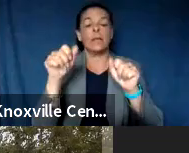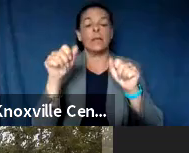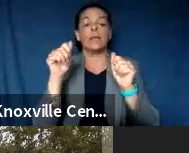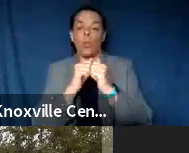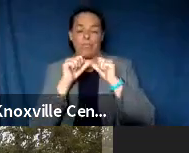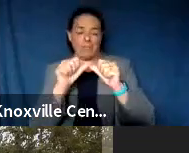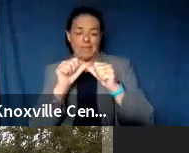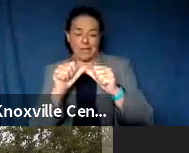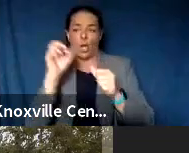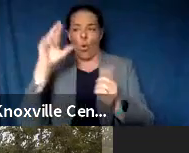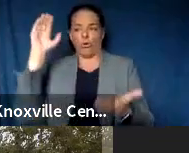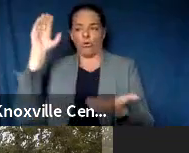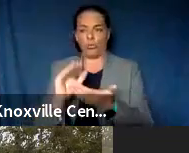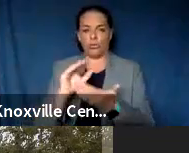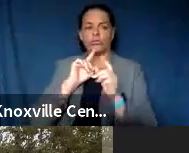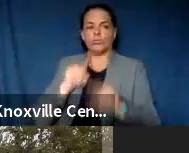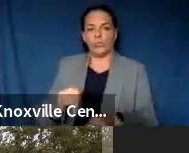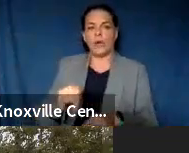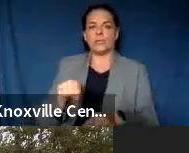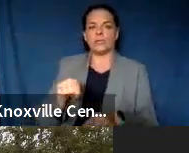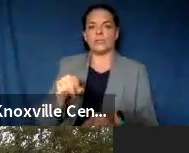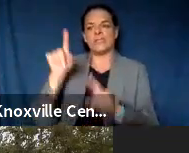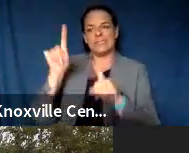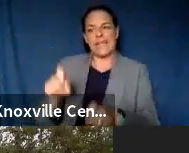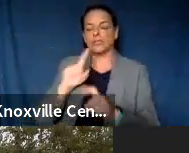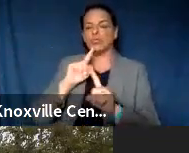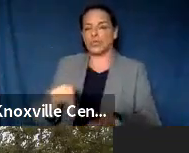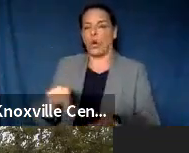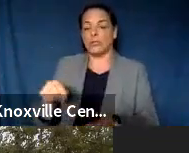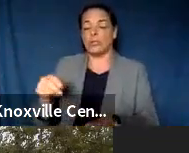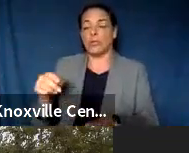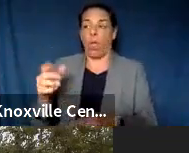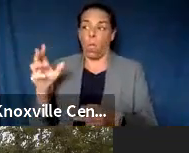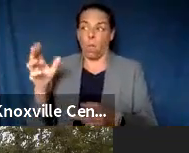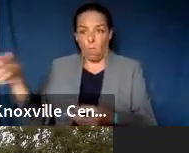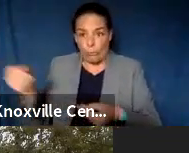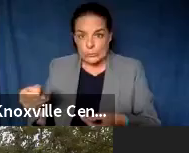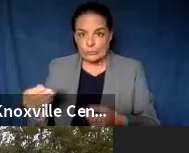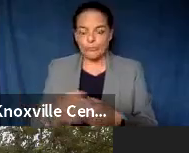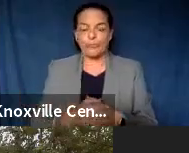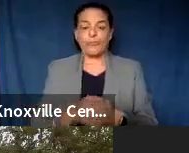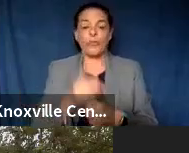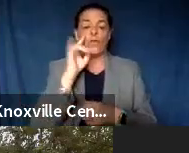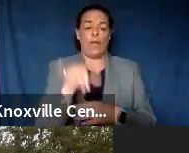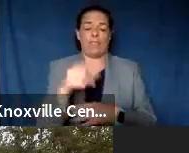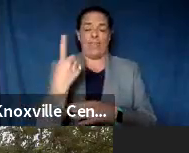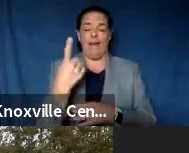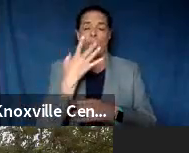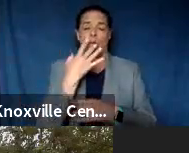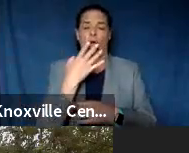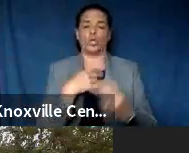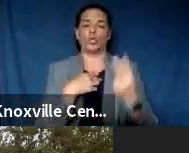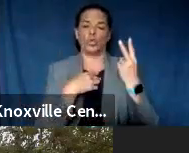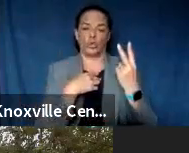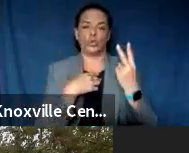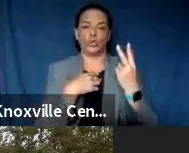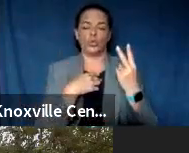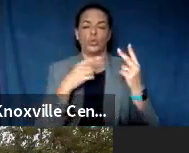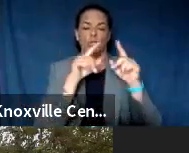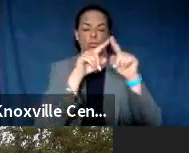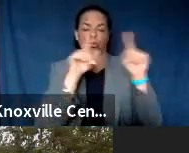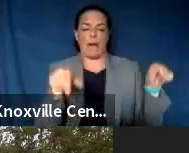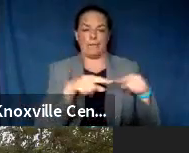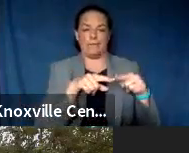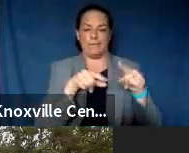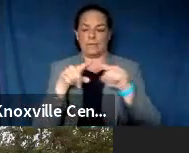or decreased test result reporting turnaround time. For this benchmark, we are utilizing 2 bar graphs, one